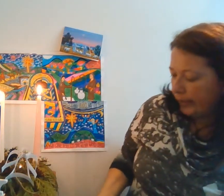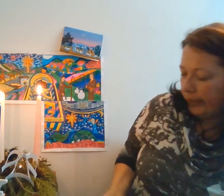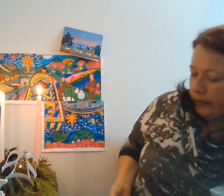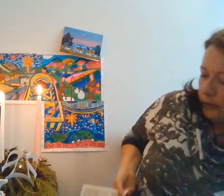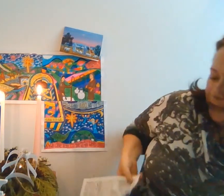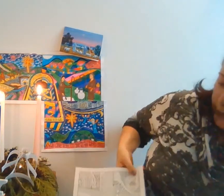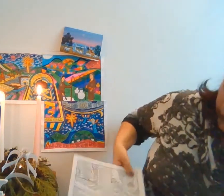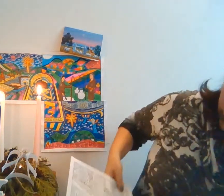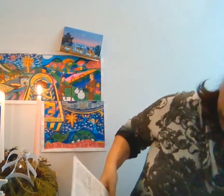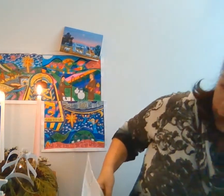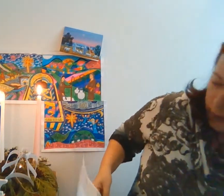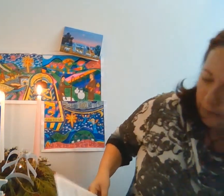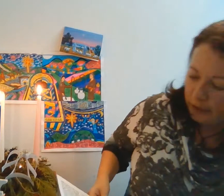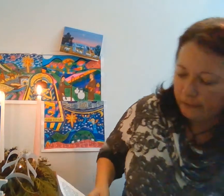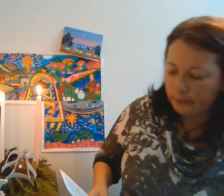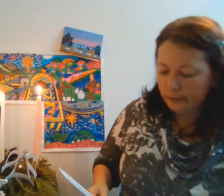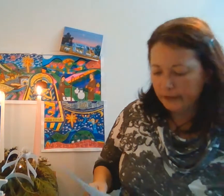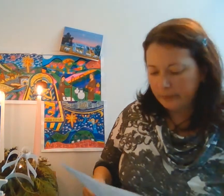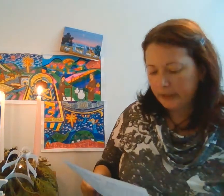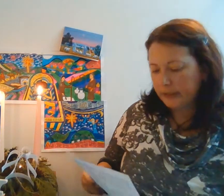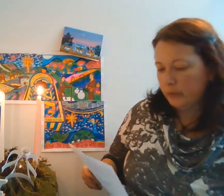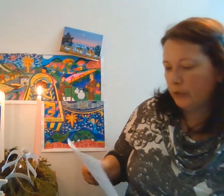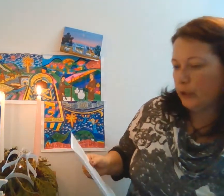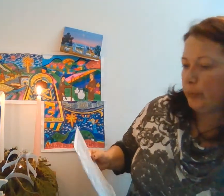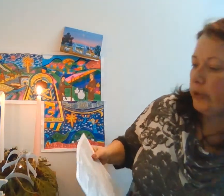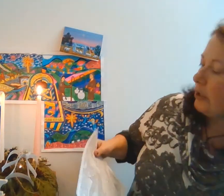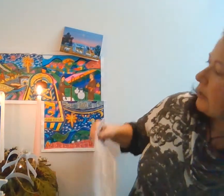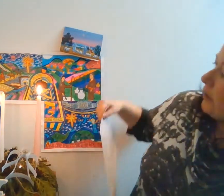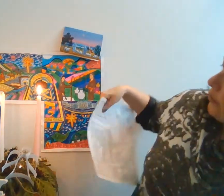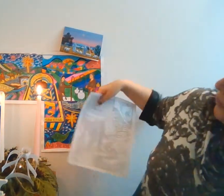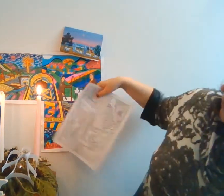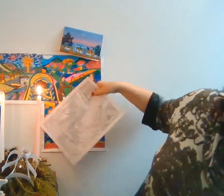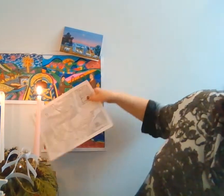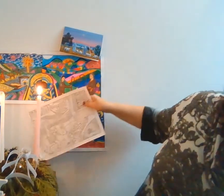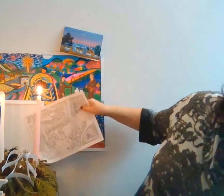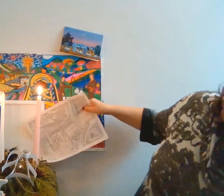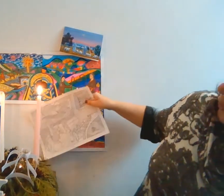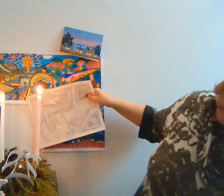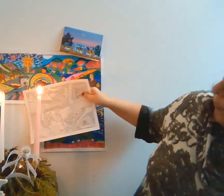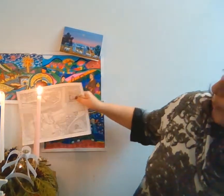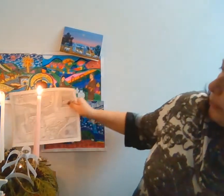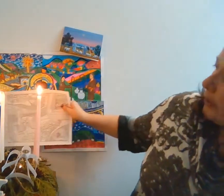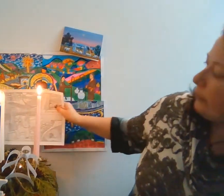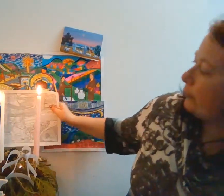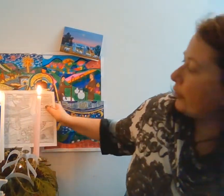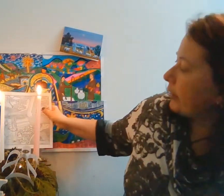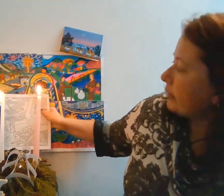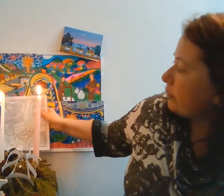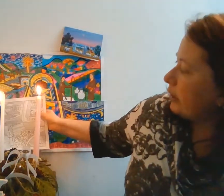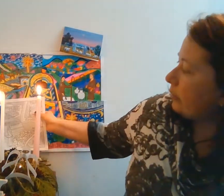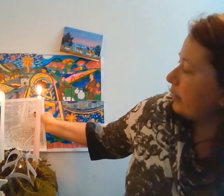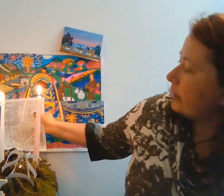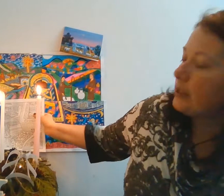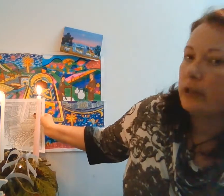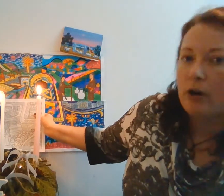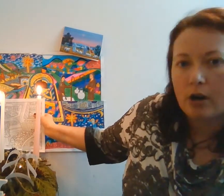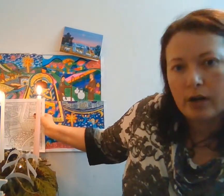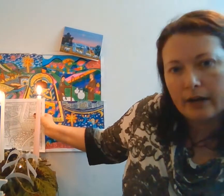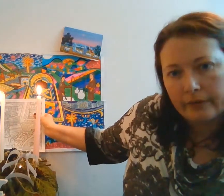And don't forget to check the email from your family because we're going to put this. Here's the fourth one for next week, right here. I'll have that